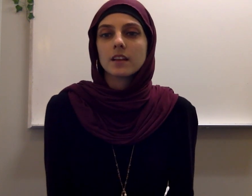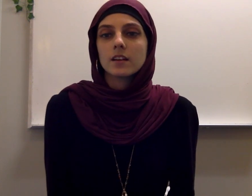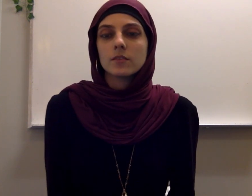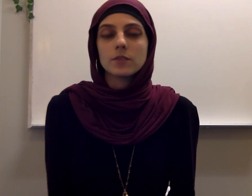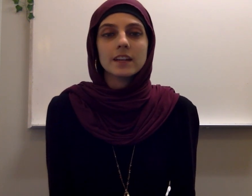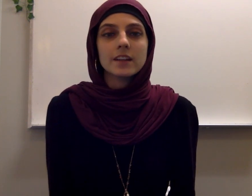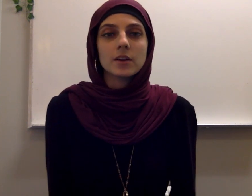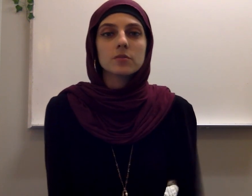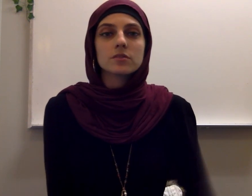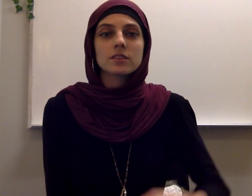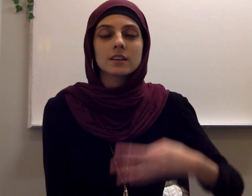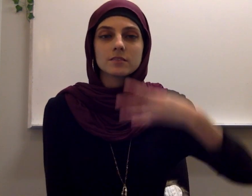Runny nose.